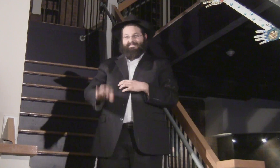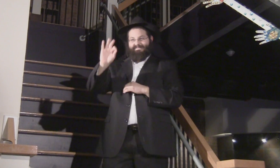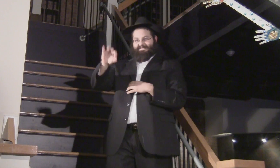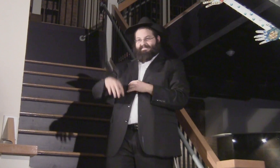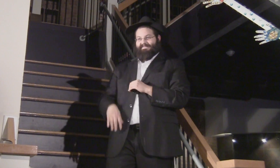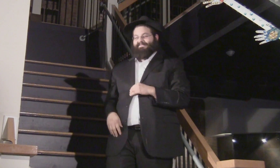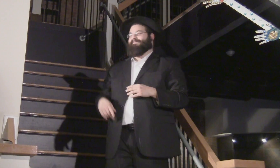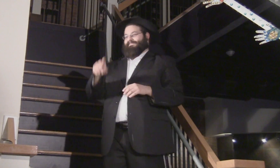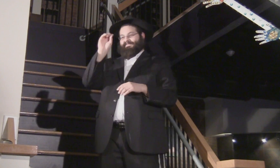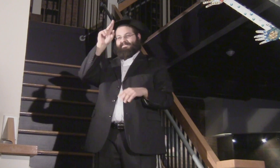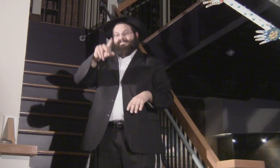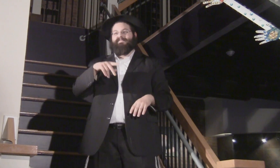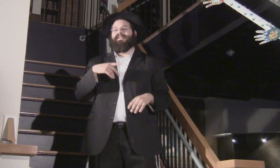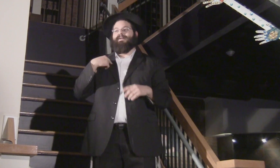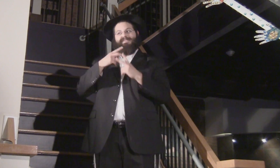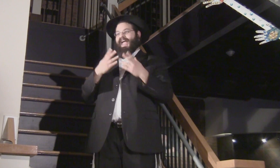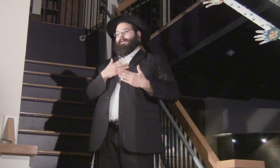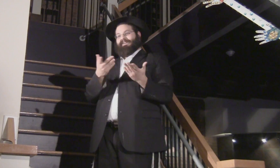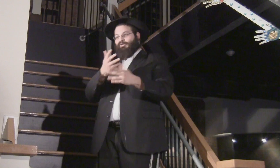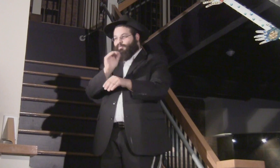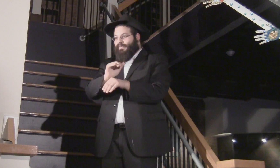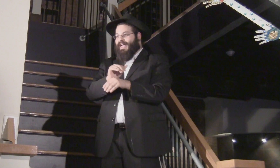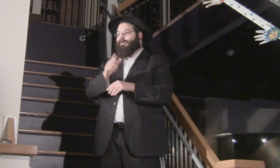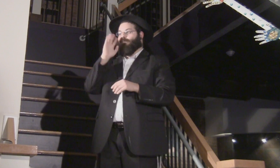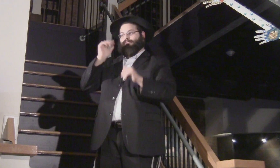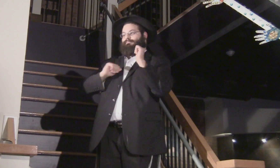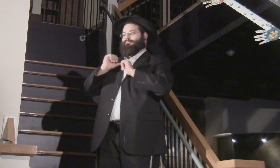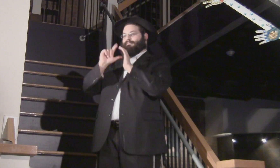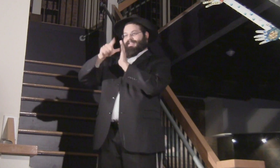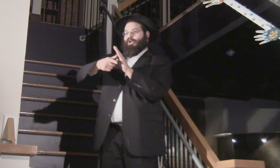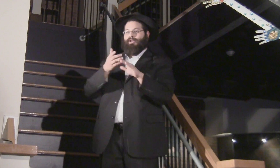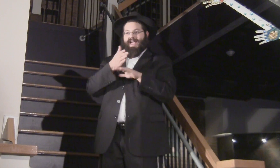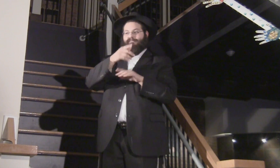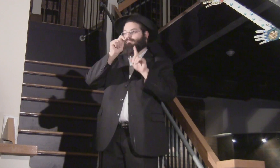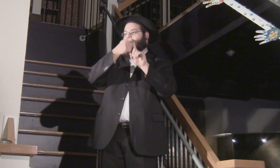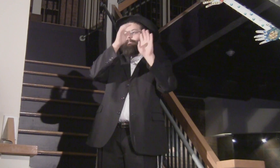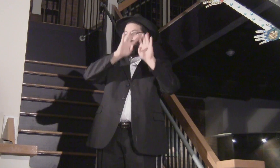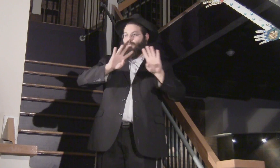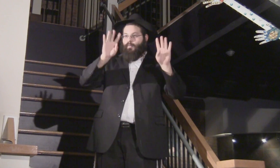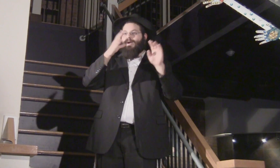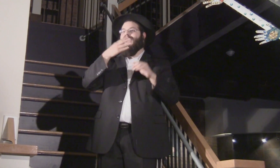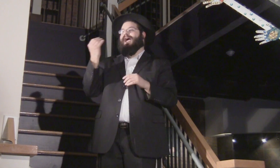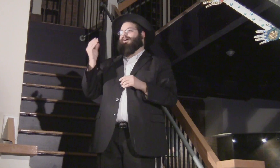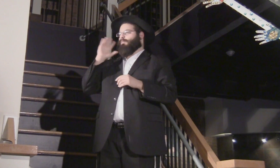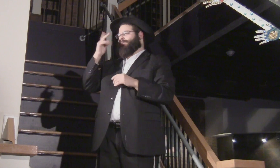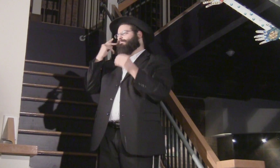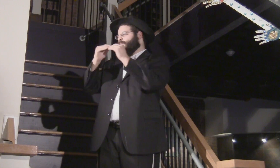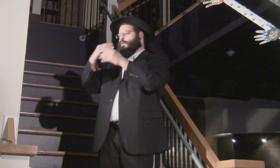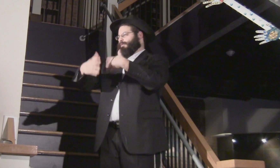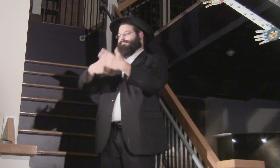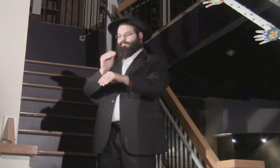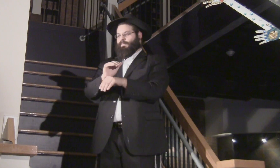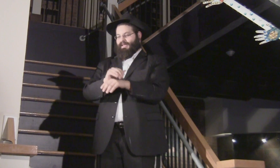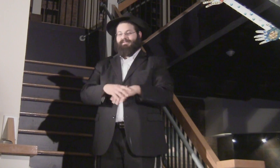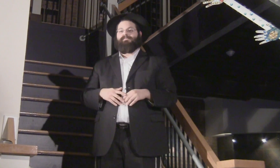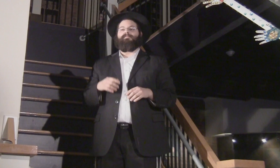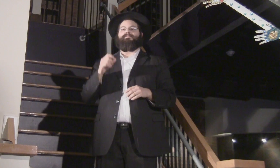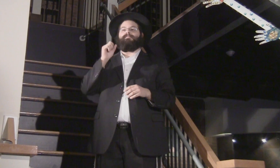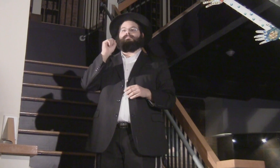there? Okay, great, okay. I'm very happy that she's here tonight, and she will perform later after the lighting of the menorah. You'll see more